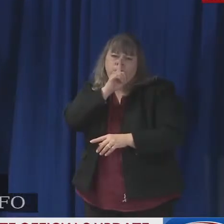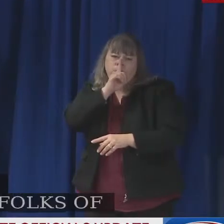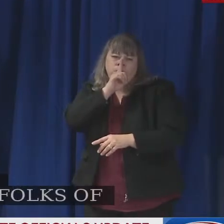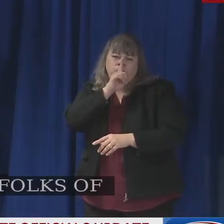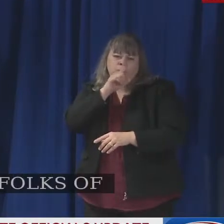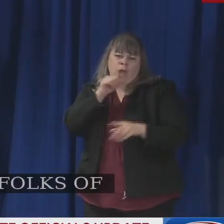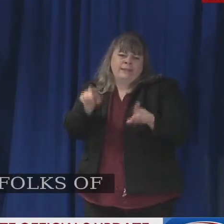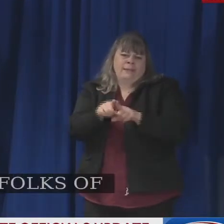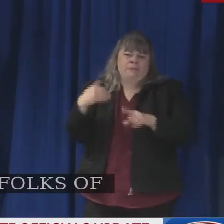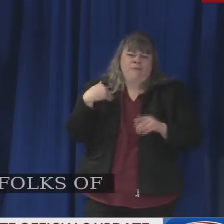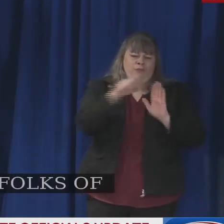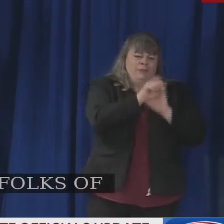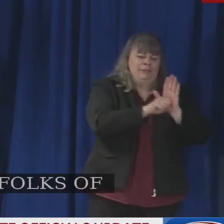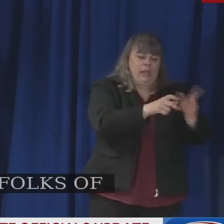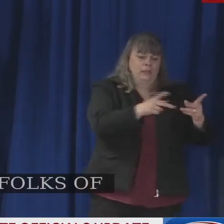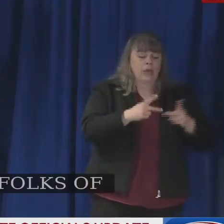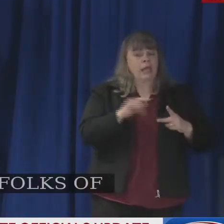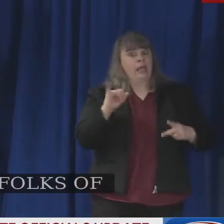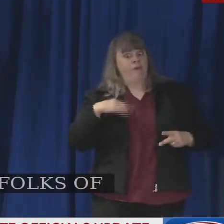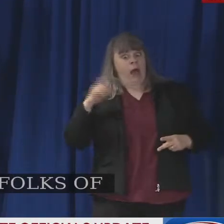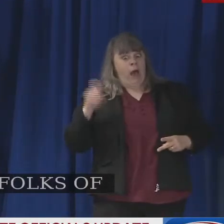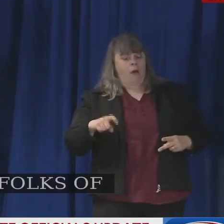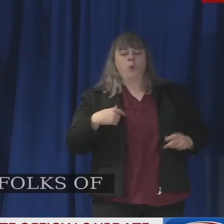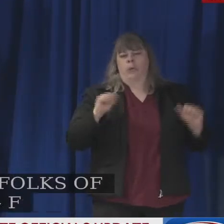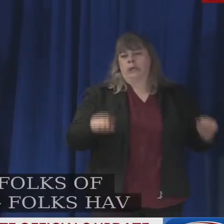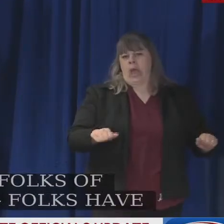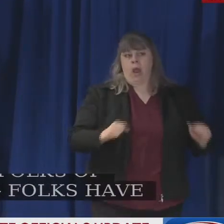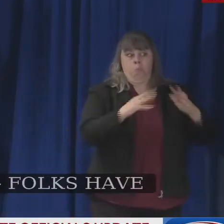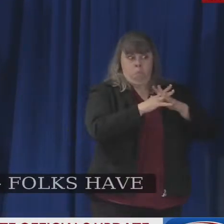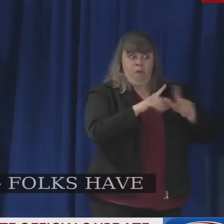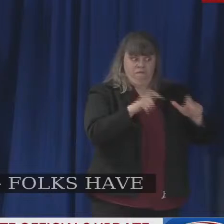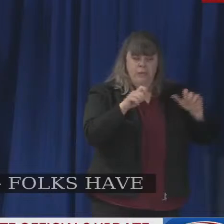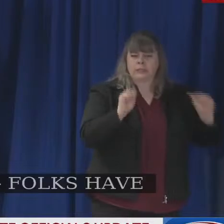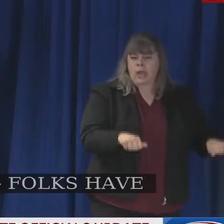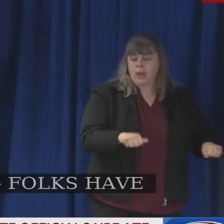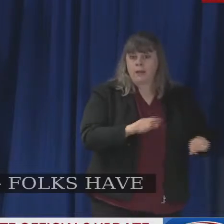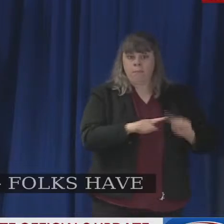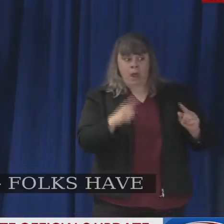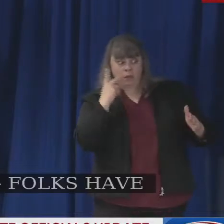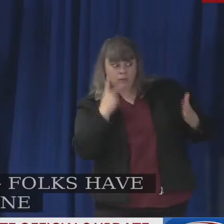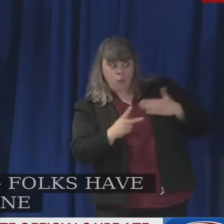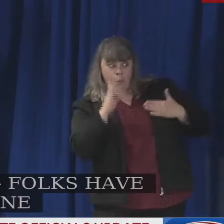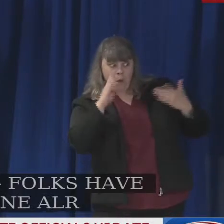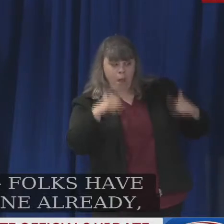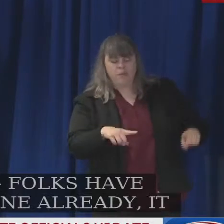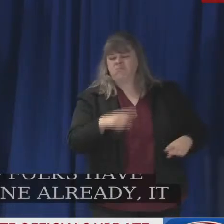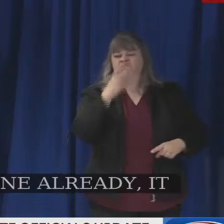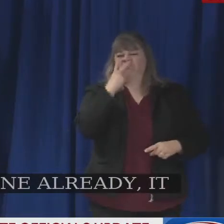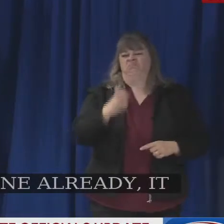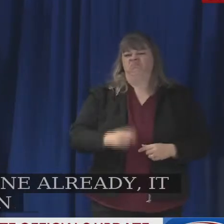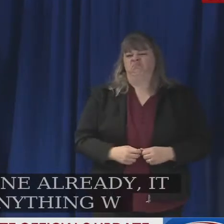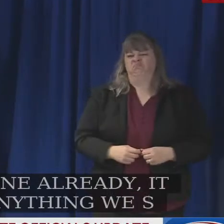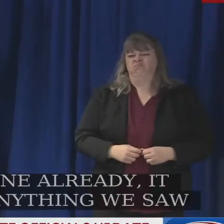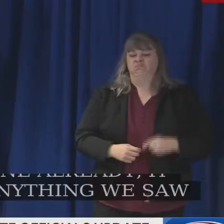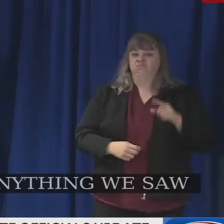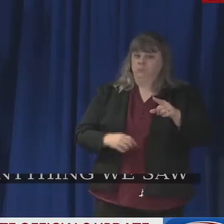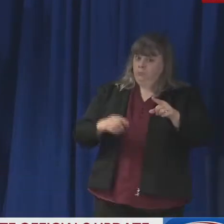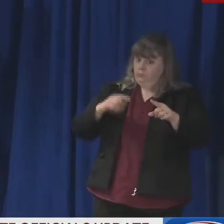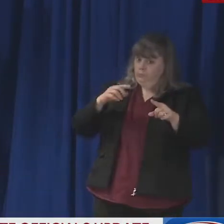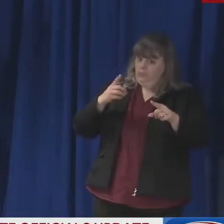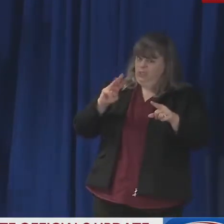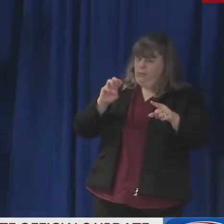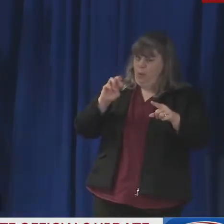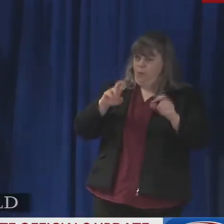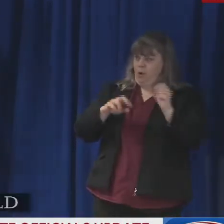it's nothing. Of course, we could do that if we had to, and we can get it up and running quickly, but nothing that we foresee the need for. Can we hear from Dr. Chan really briefly about